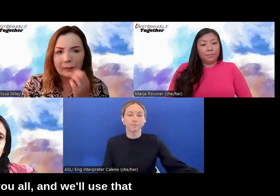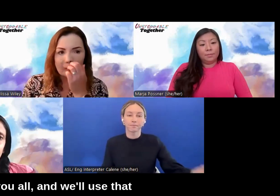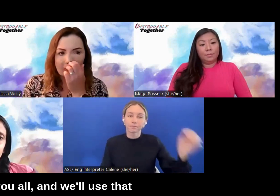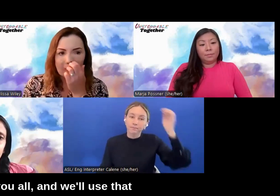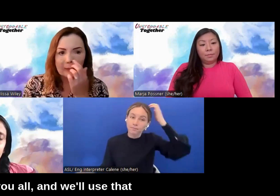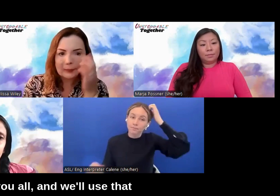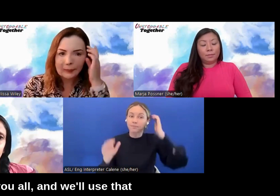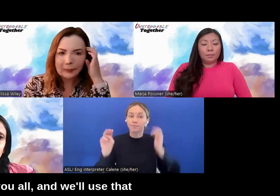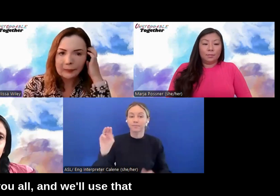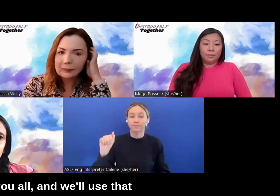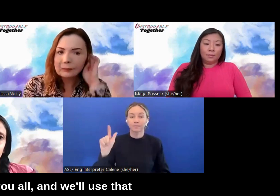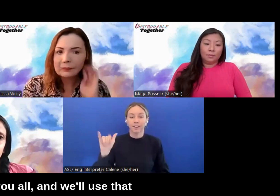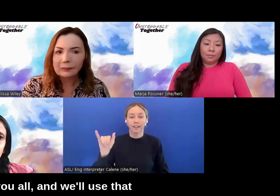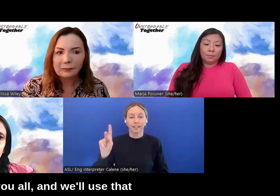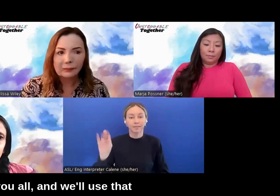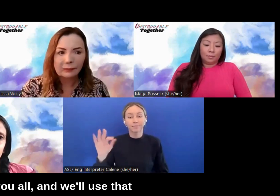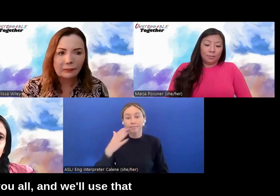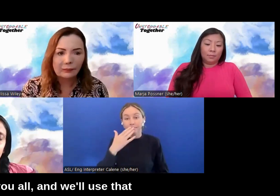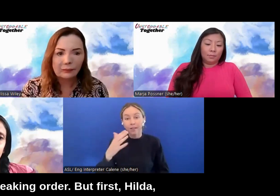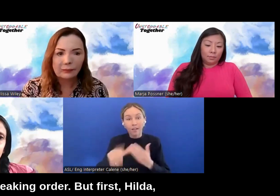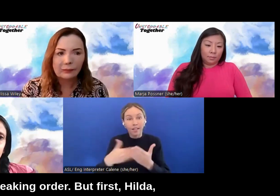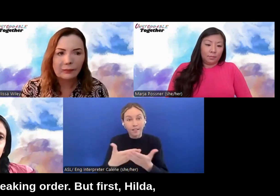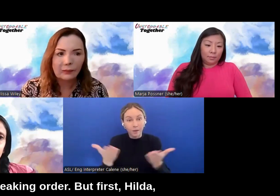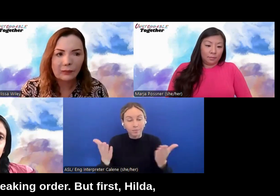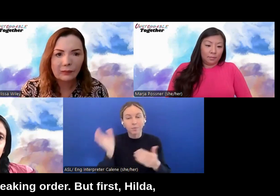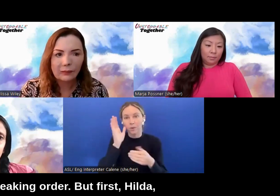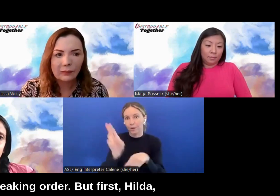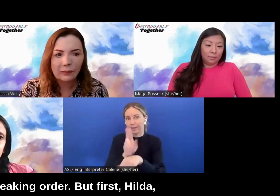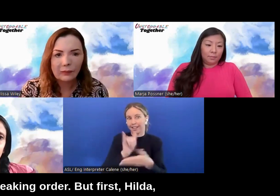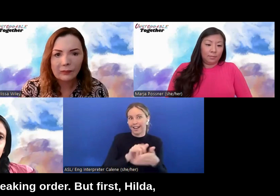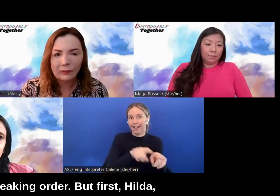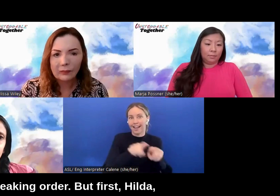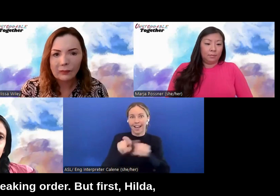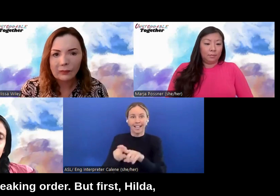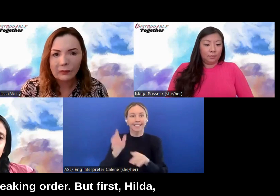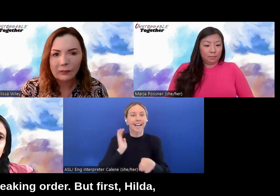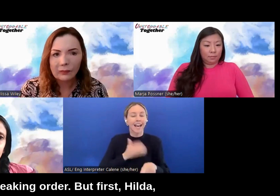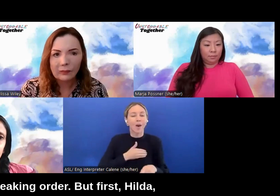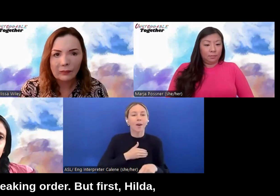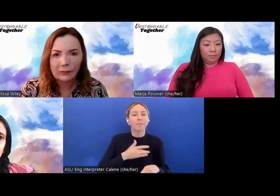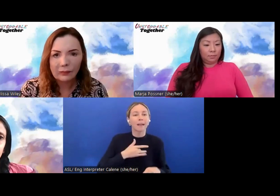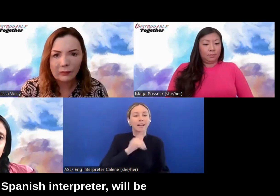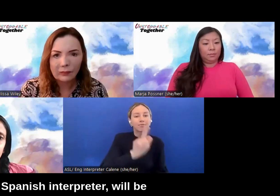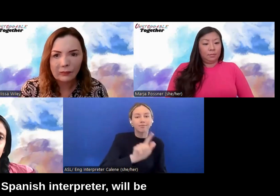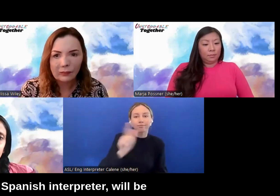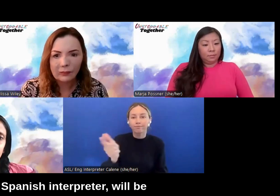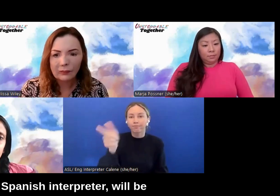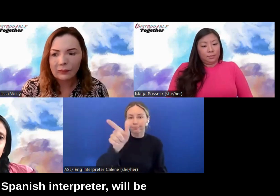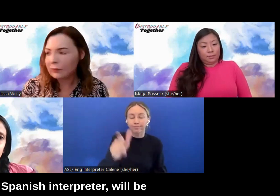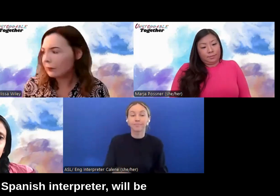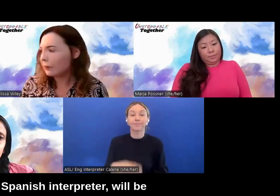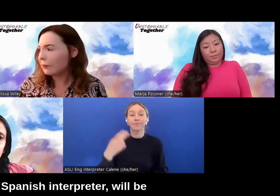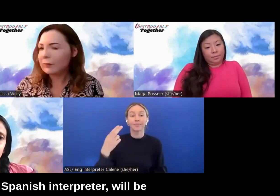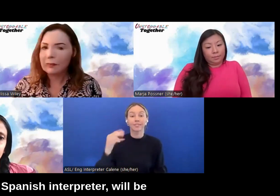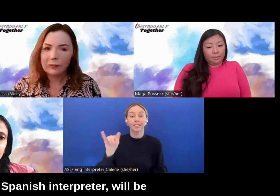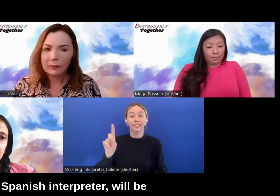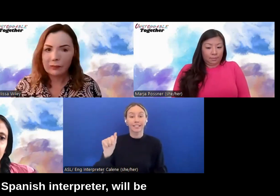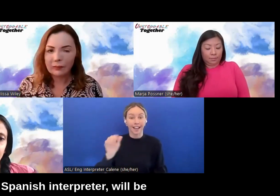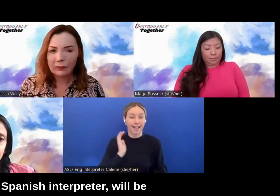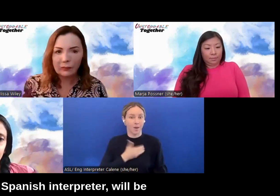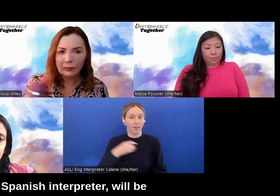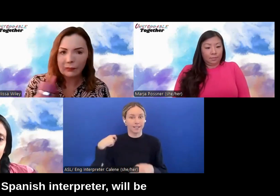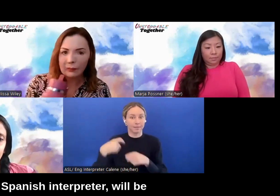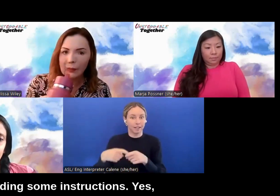Thank you all. And we'll use that as a speaking order. But first, Hilda, our Spanish